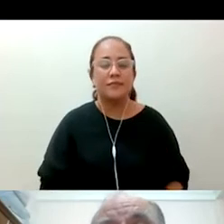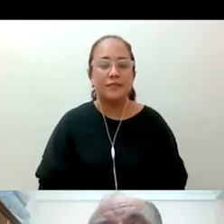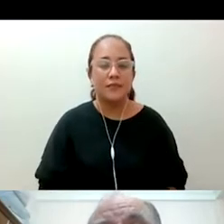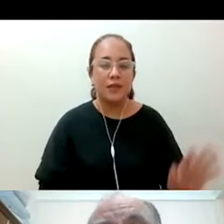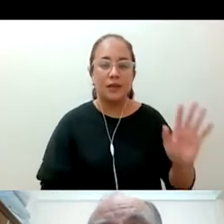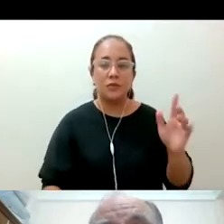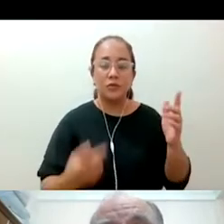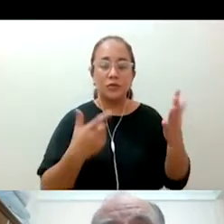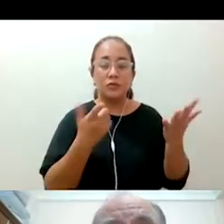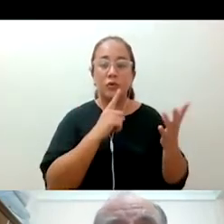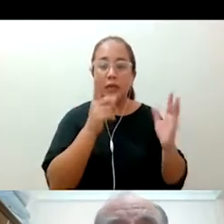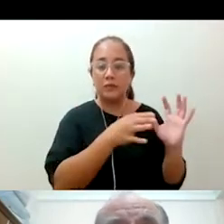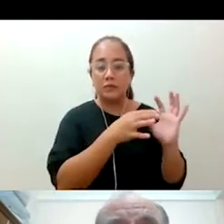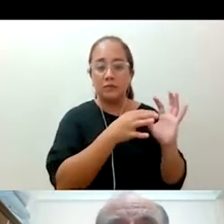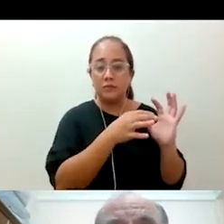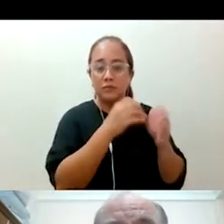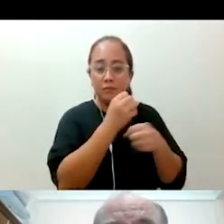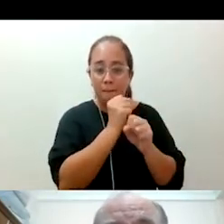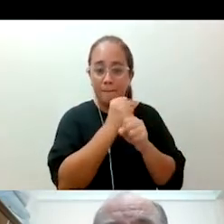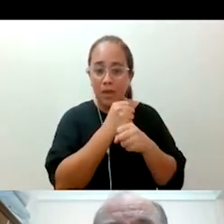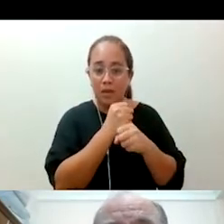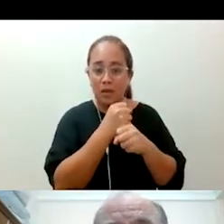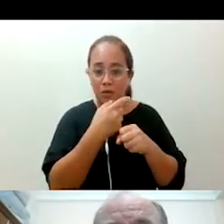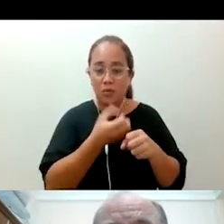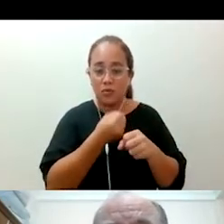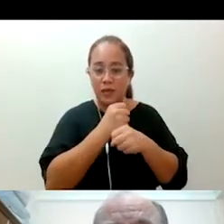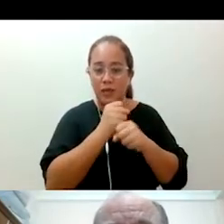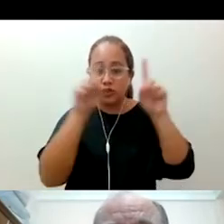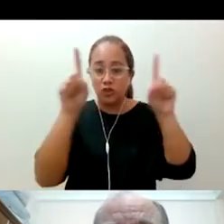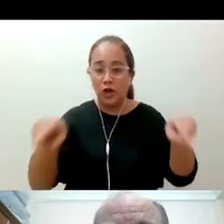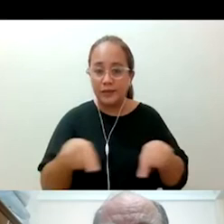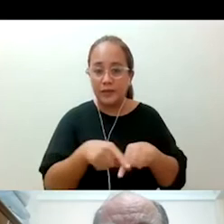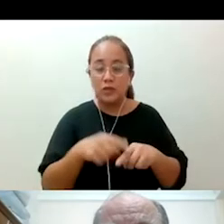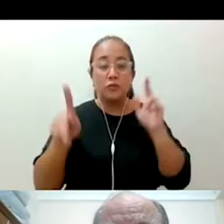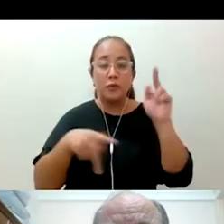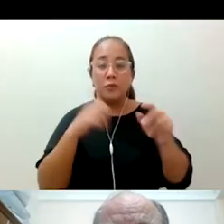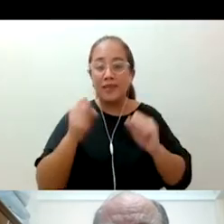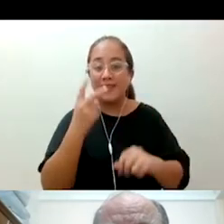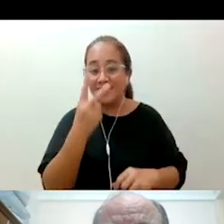Eventually, we can make a chart of this so people can see the actual